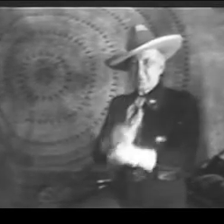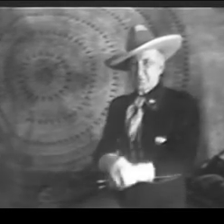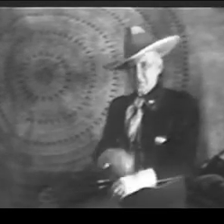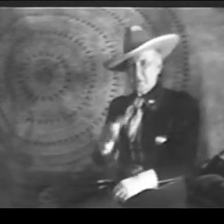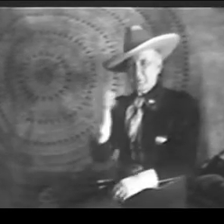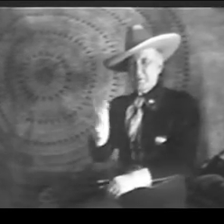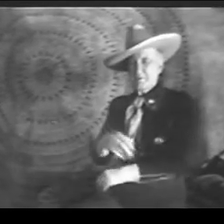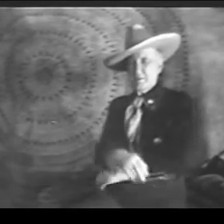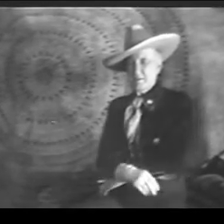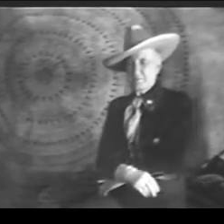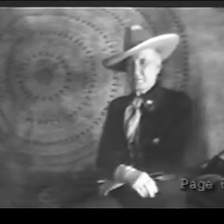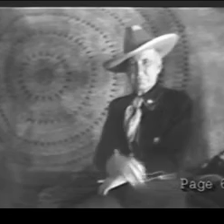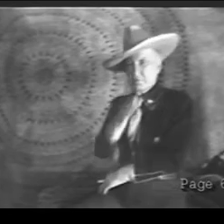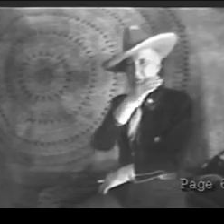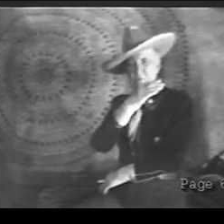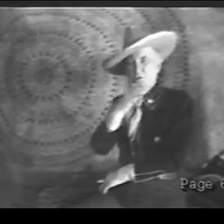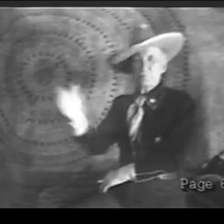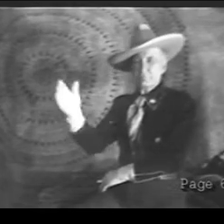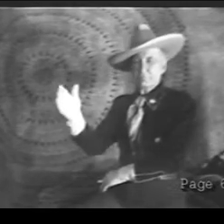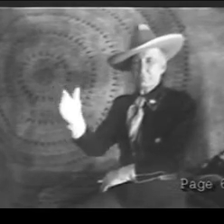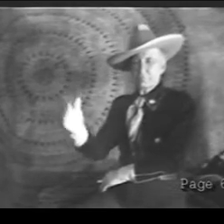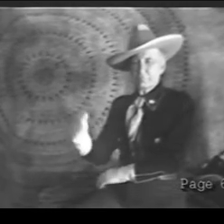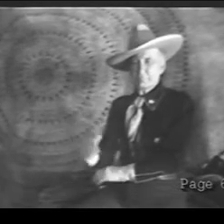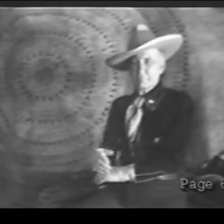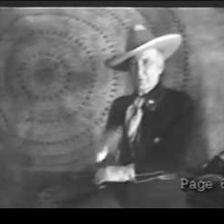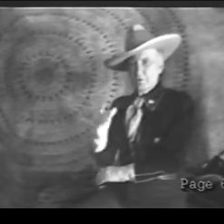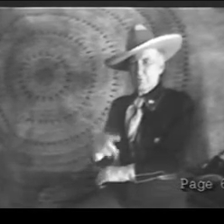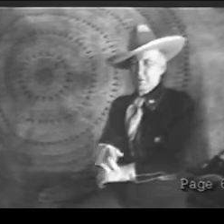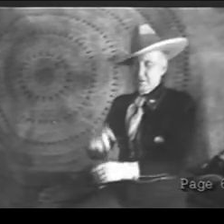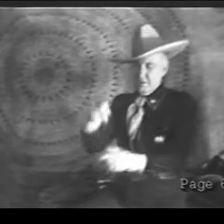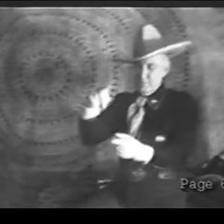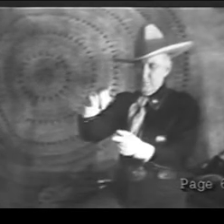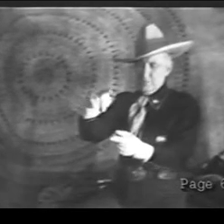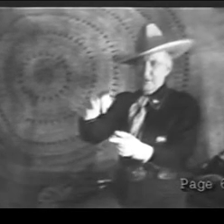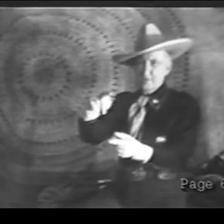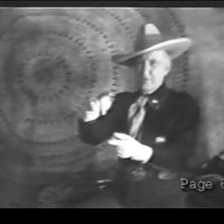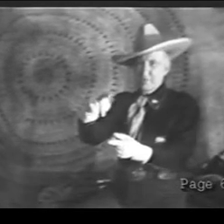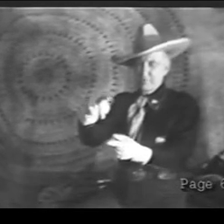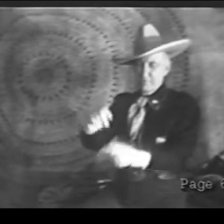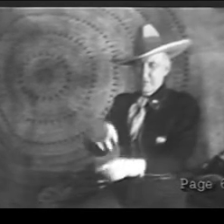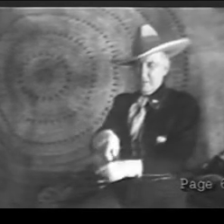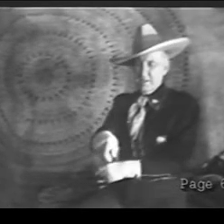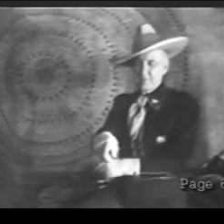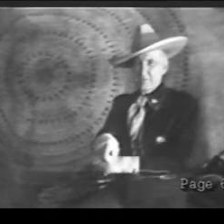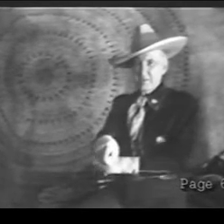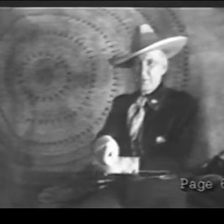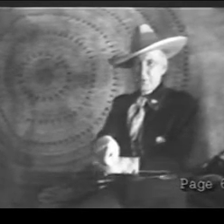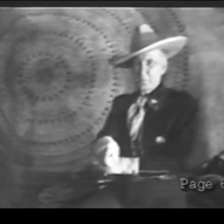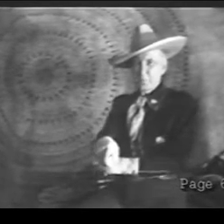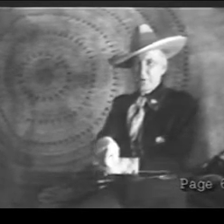So Scott made this sign. And he said, no. No. He said, I'm talking about that little fellow. that he lives in the same hole with the prairie